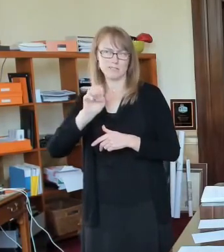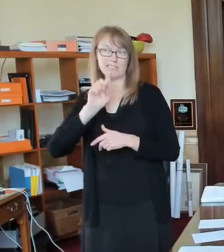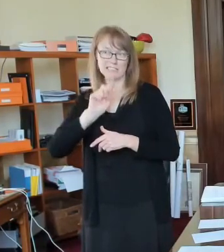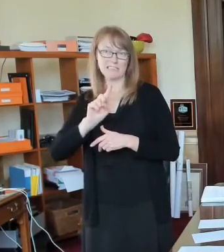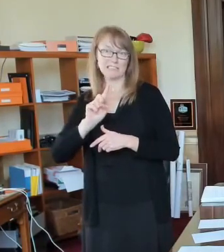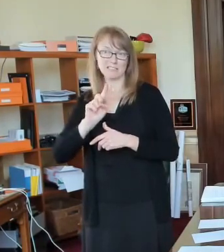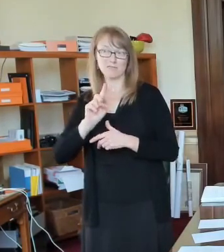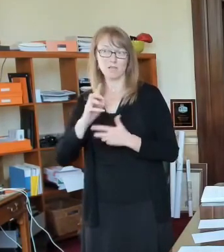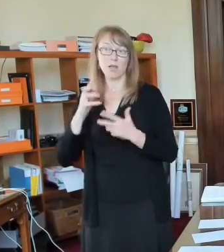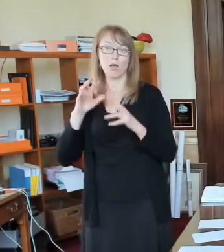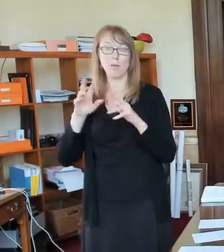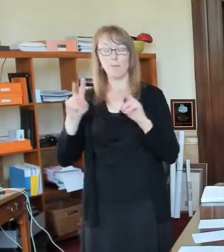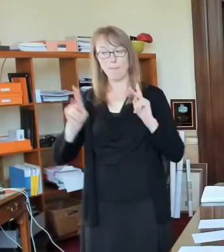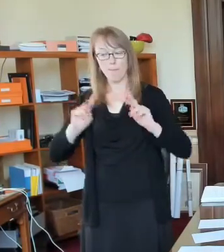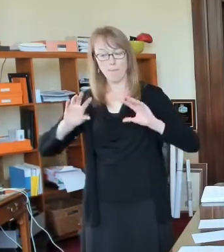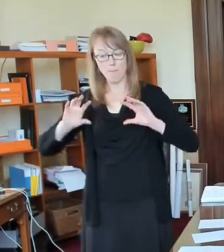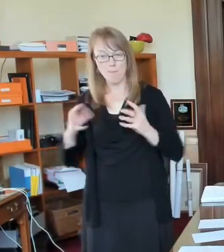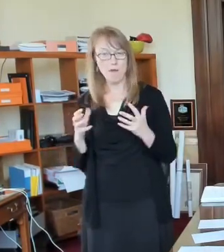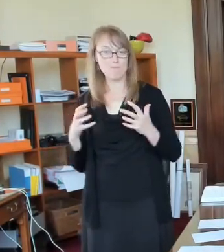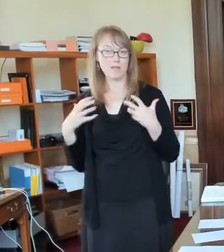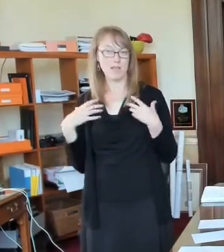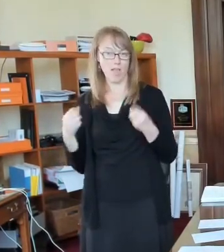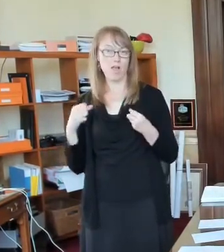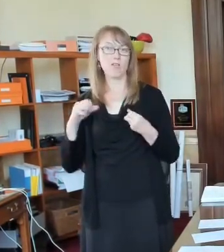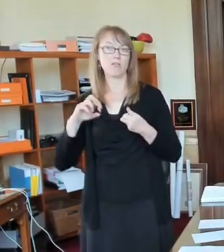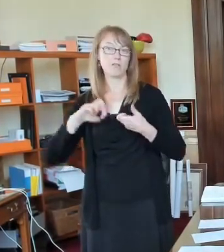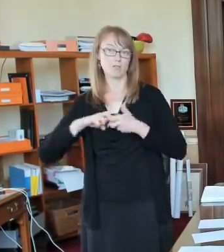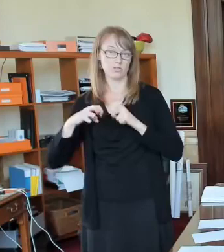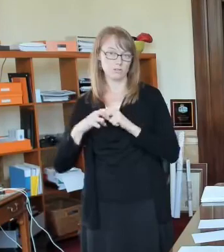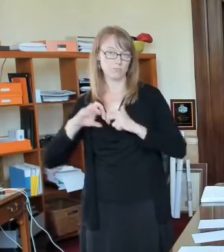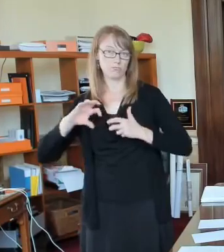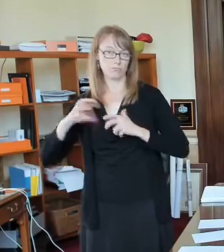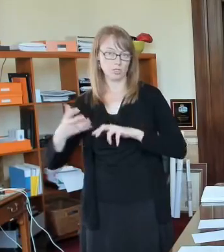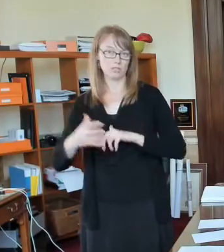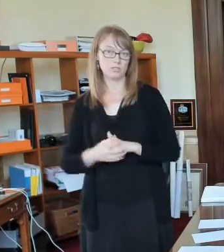cities. So,